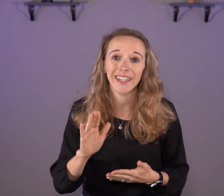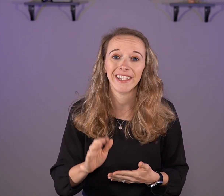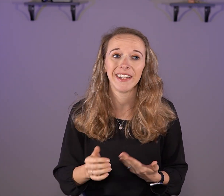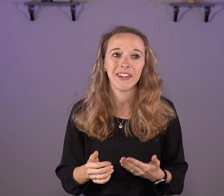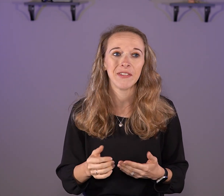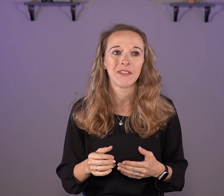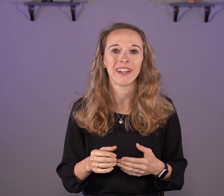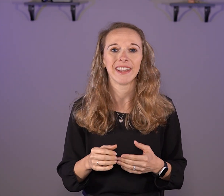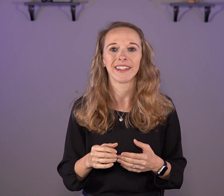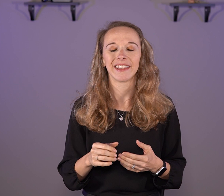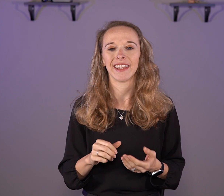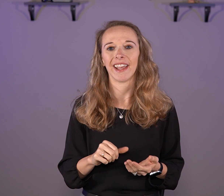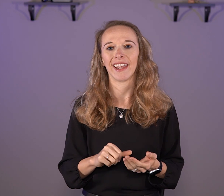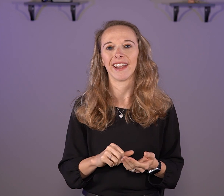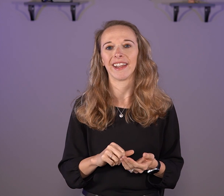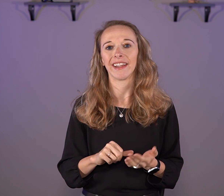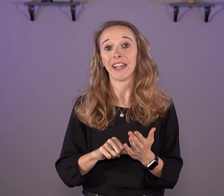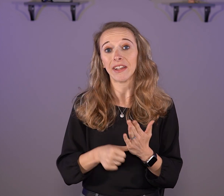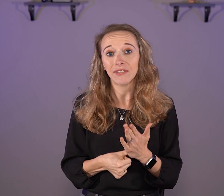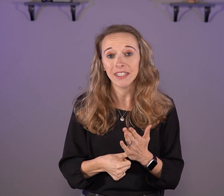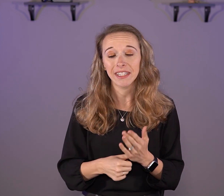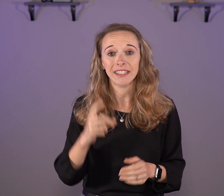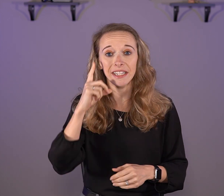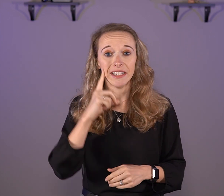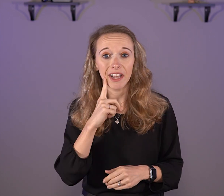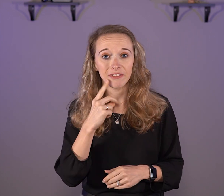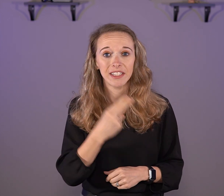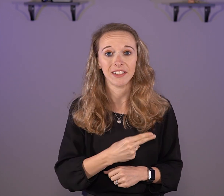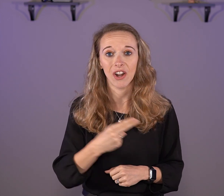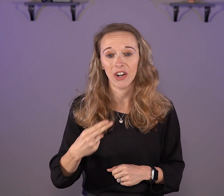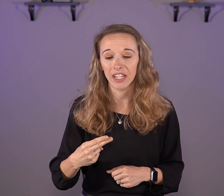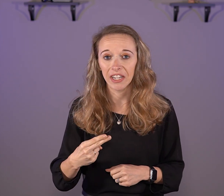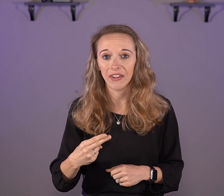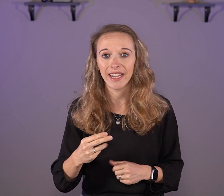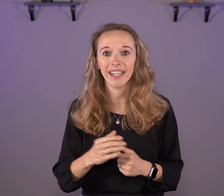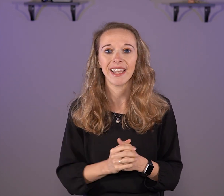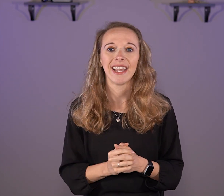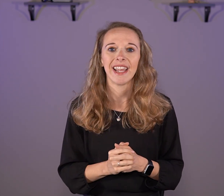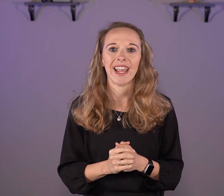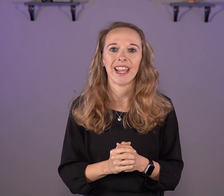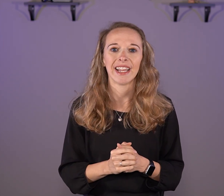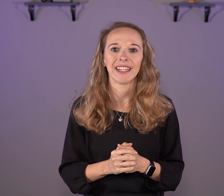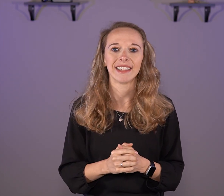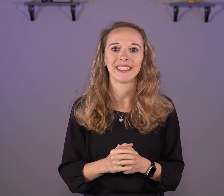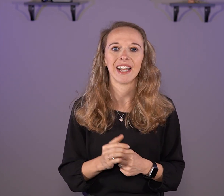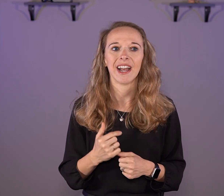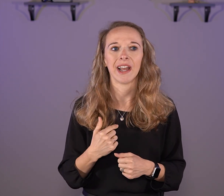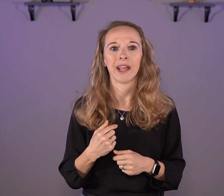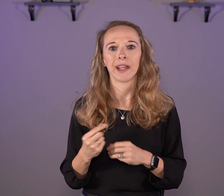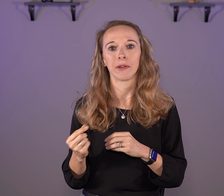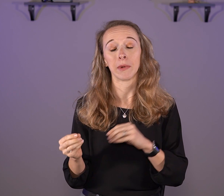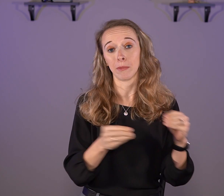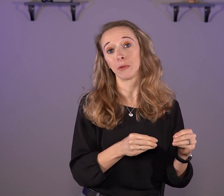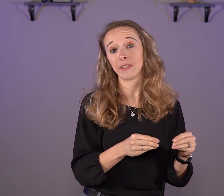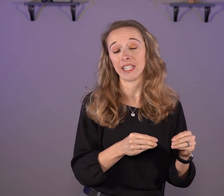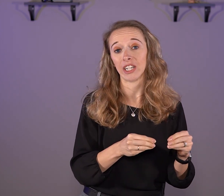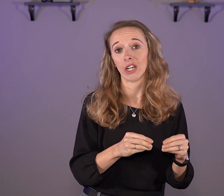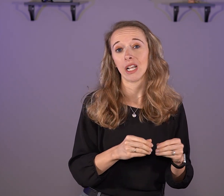graduated with an emphasis in deafness and hard of hearing, and when I moved here,